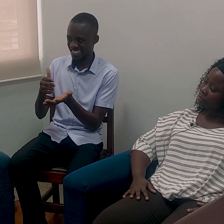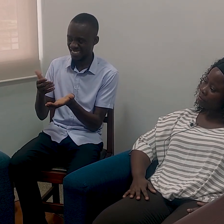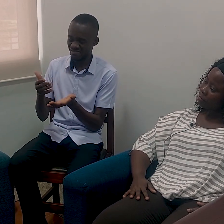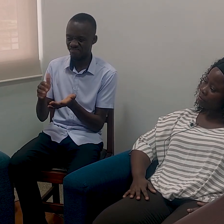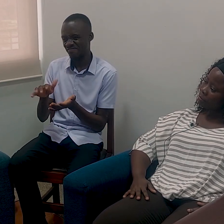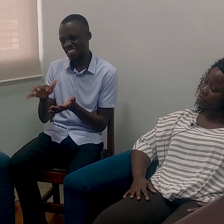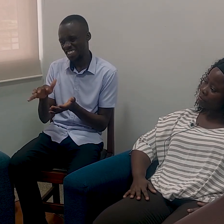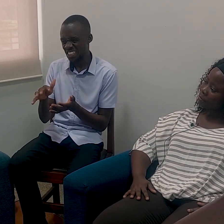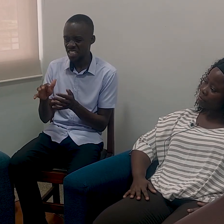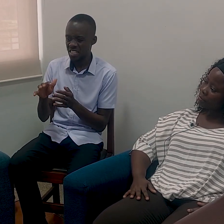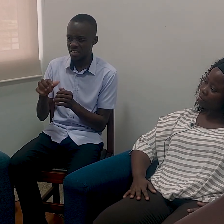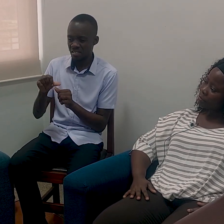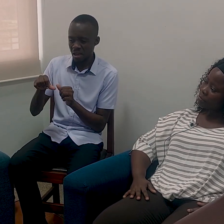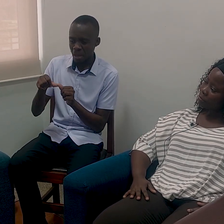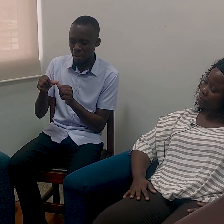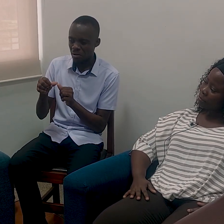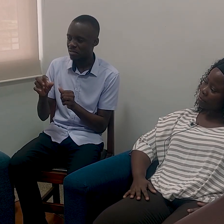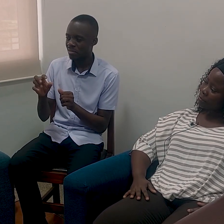say 60-70%, sorry,